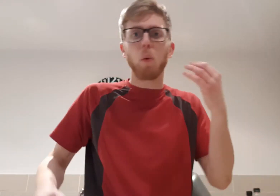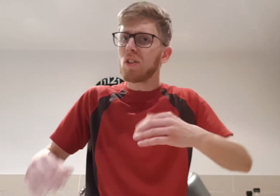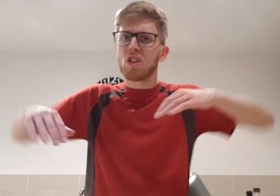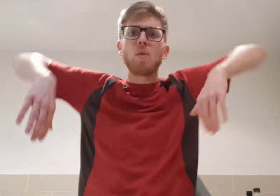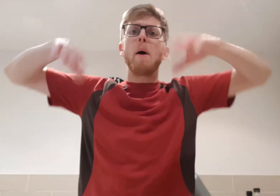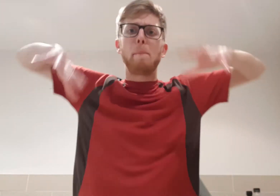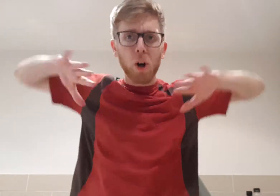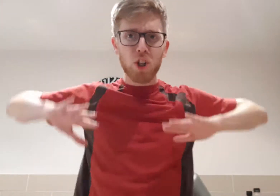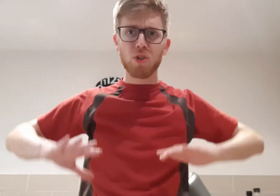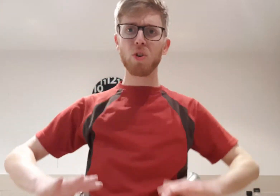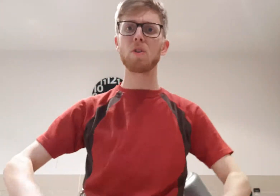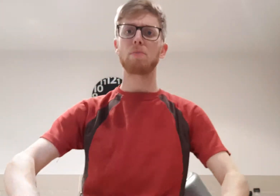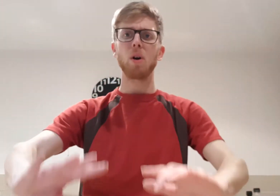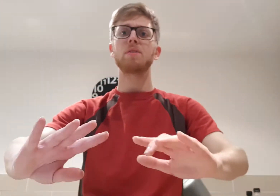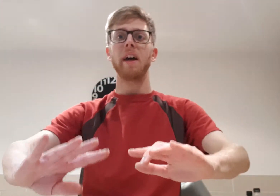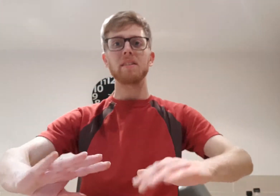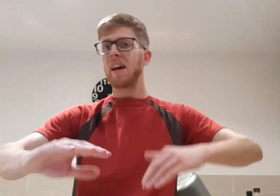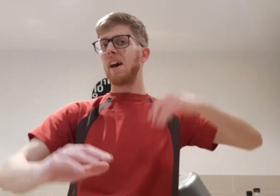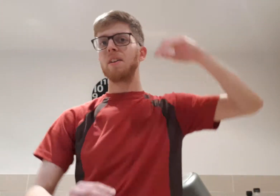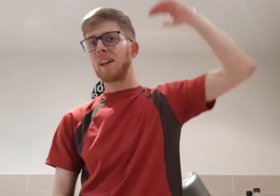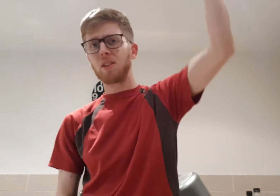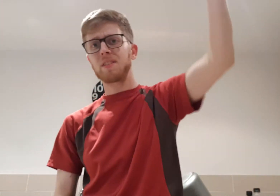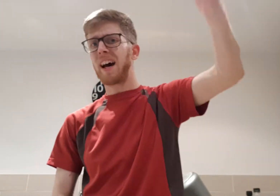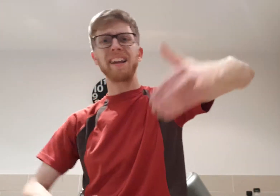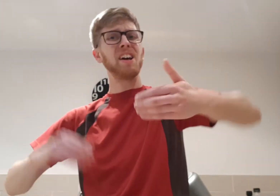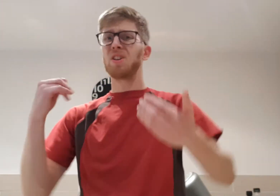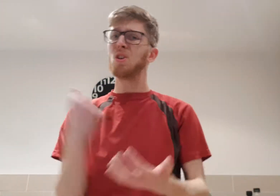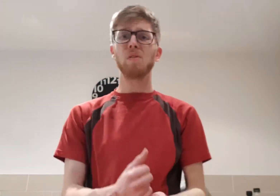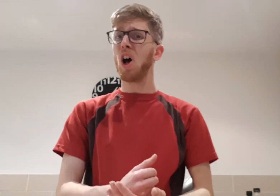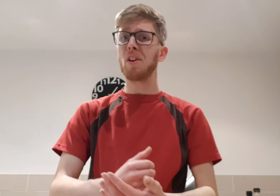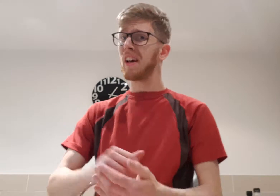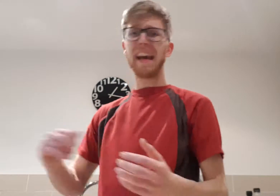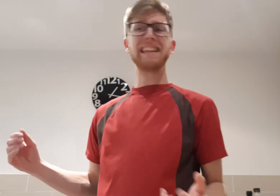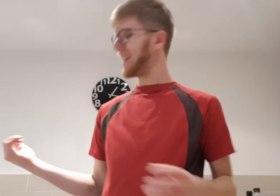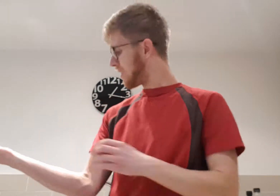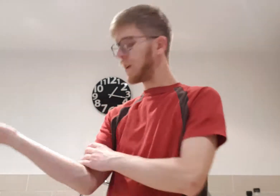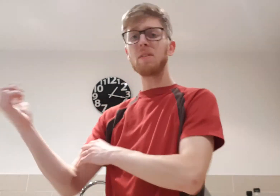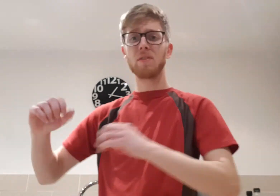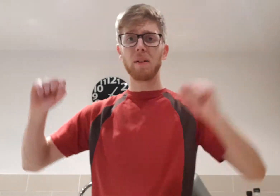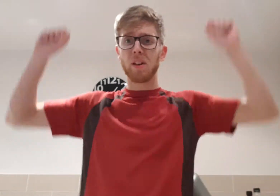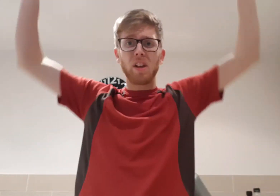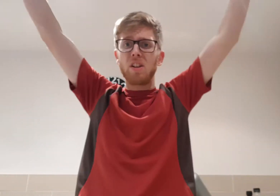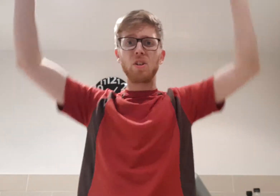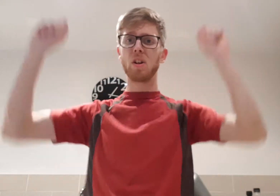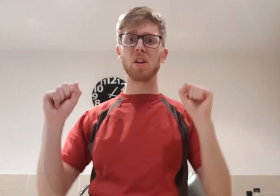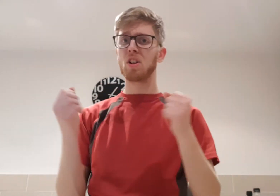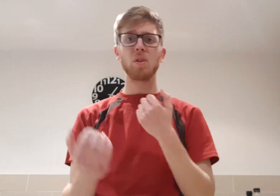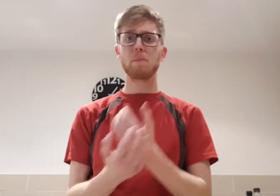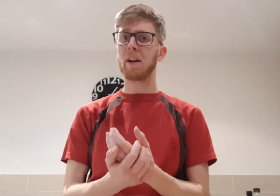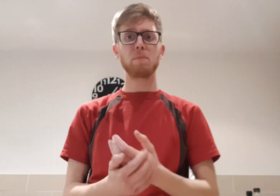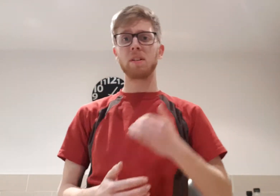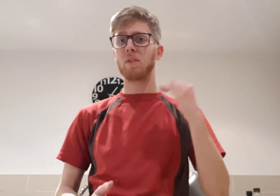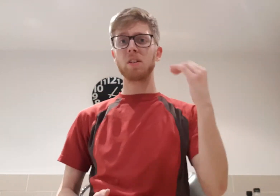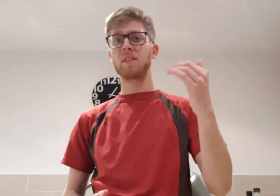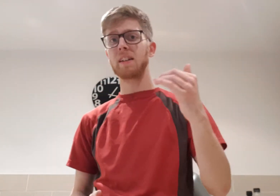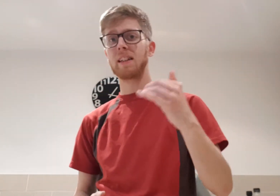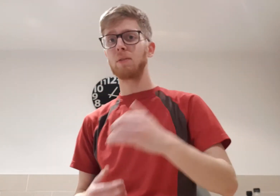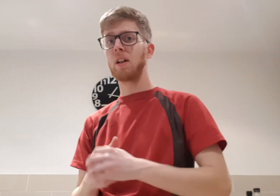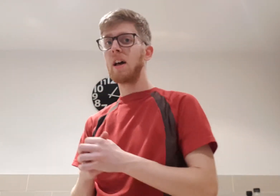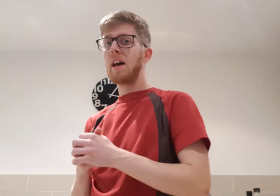once you push through the process and you get to the side, you've learned. It's like when you develop and you're doing the bench press and you've got to the next level.